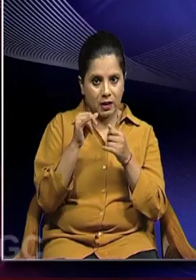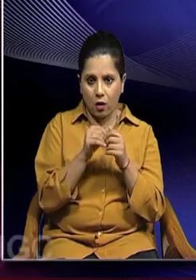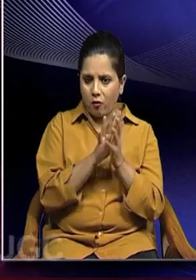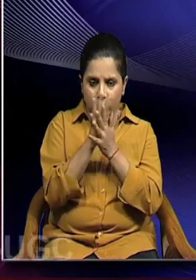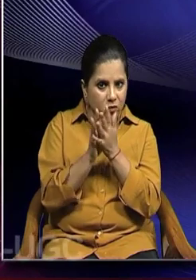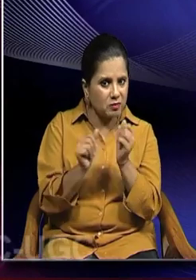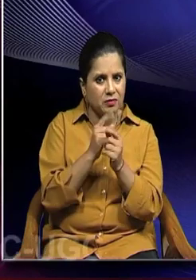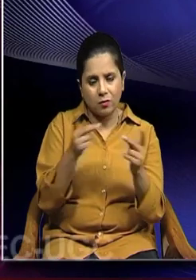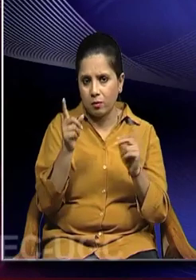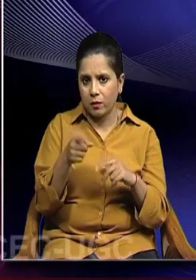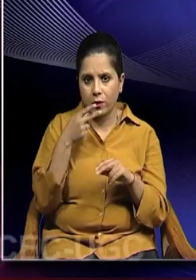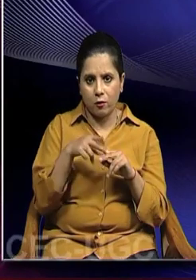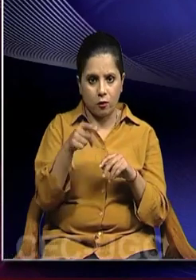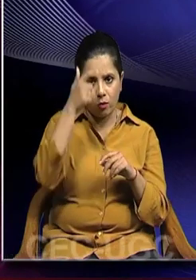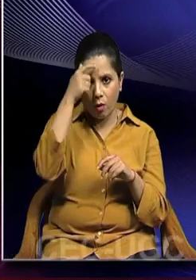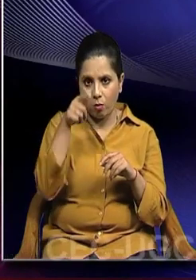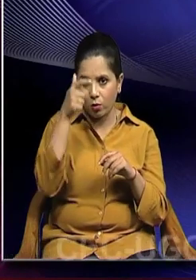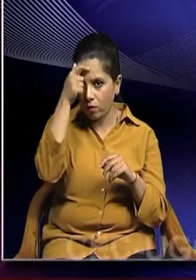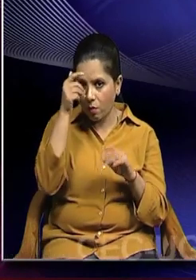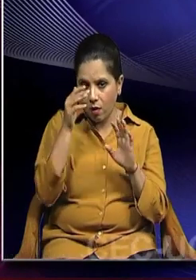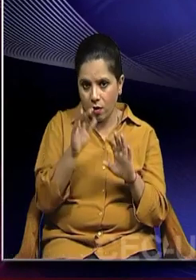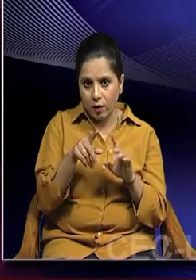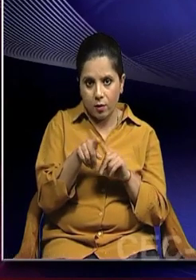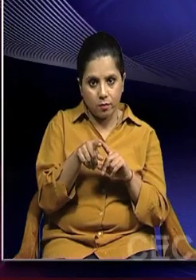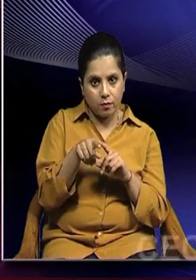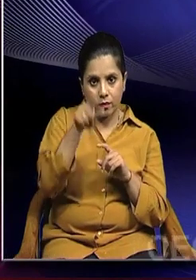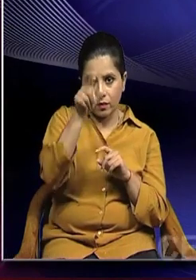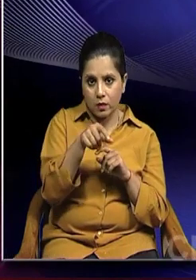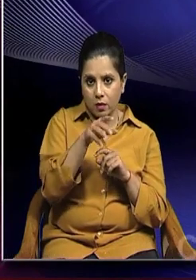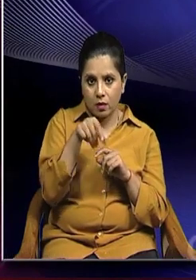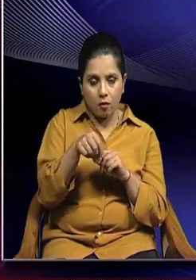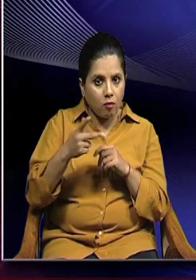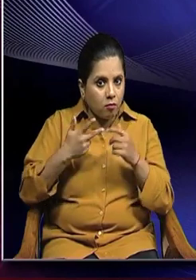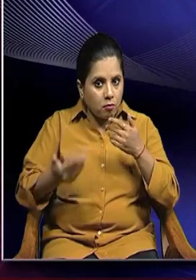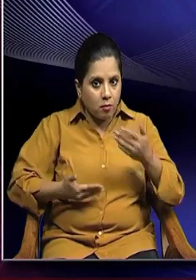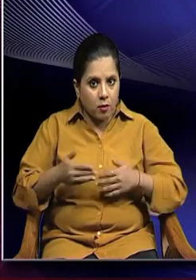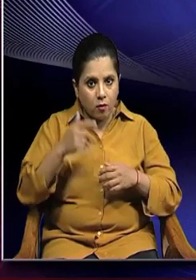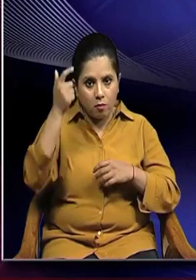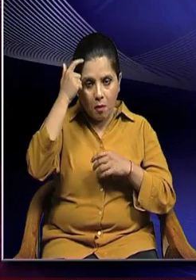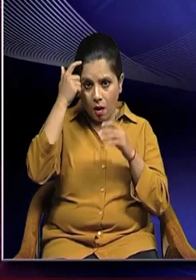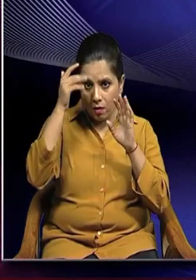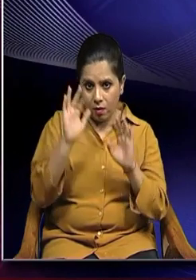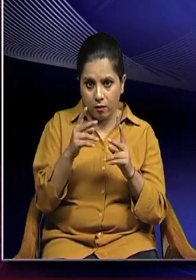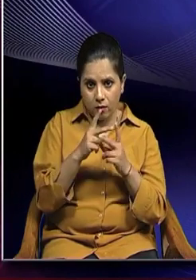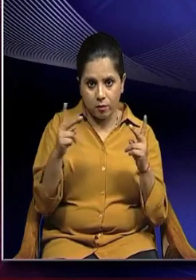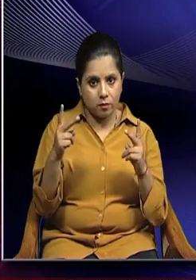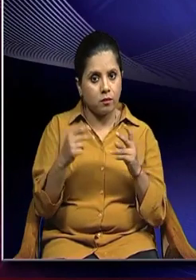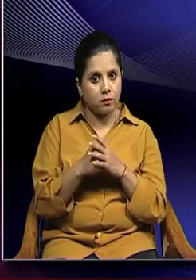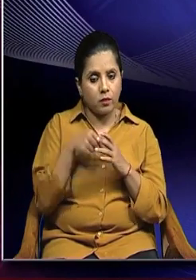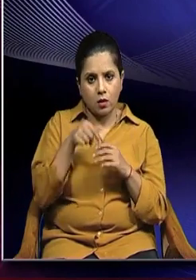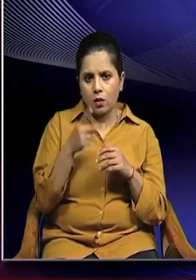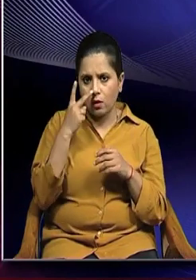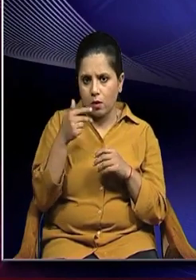solving problems, if a person is if a person is behaving in a mental state which is filled